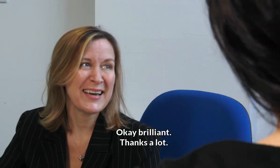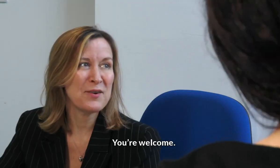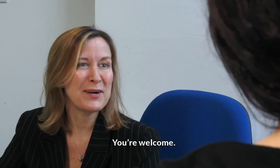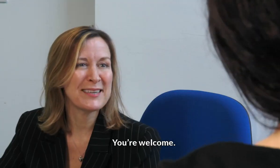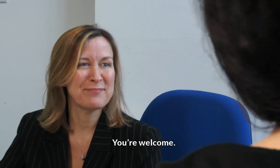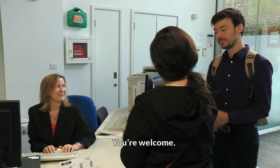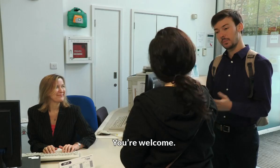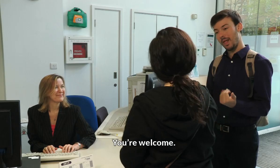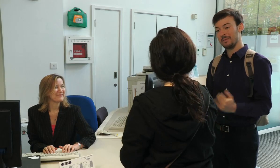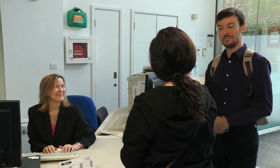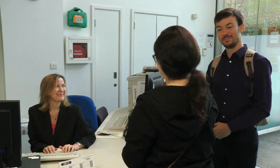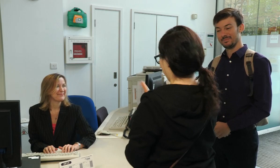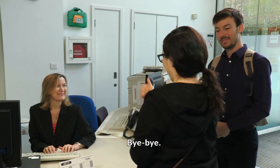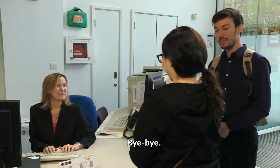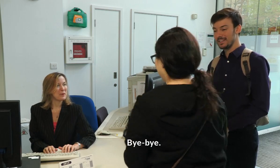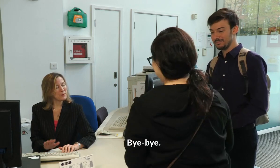you're welcome. Bye. Bye-bye.